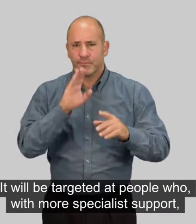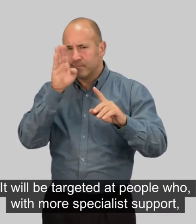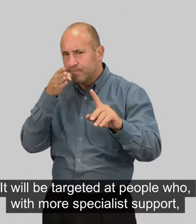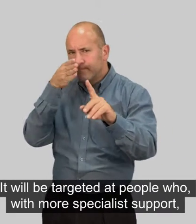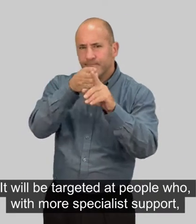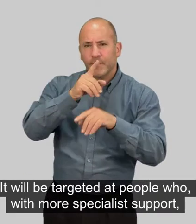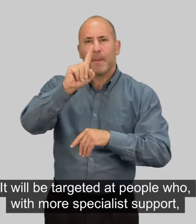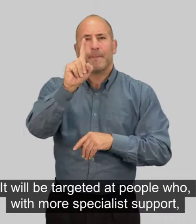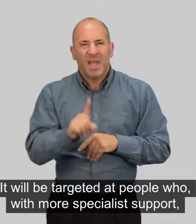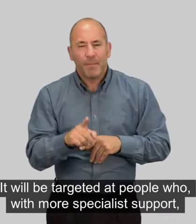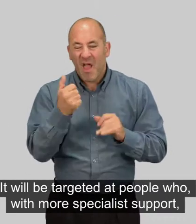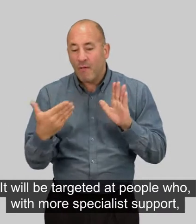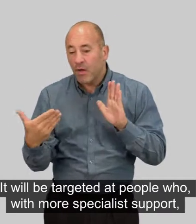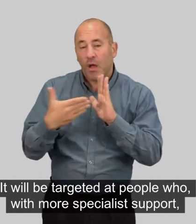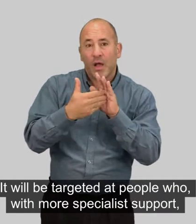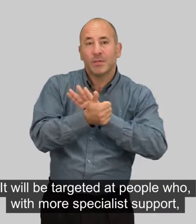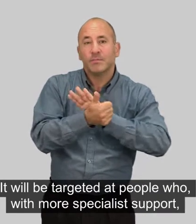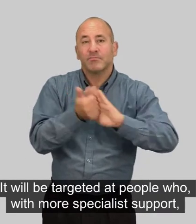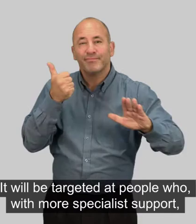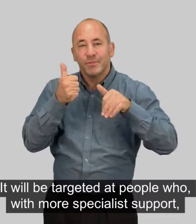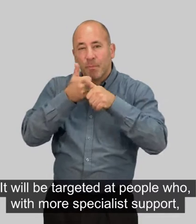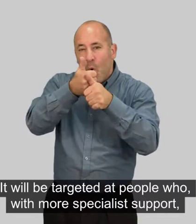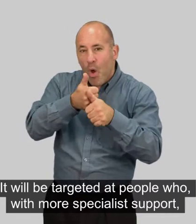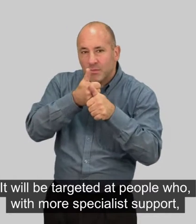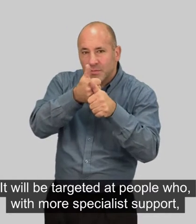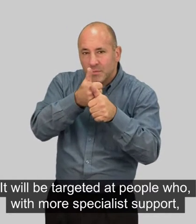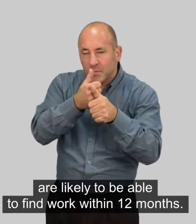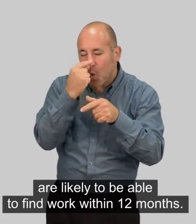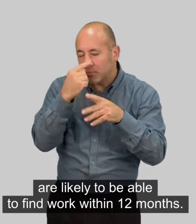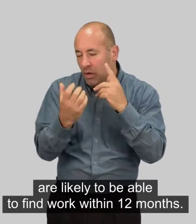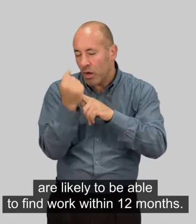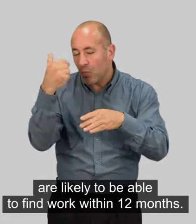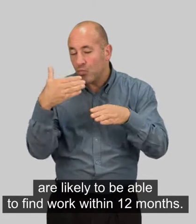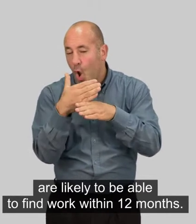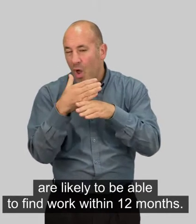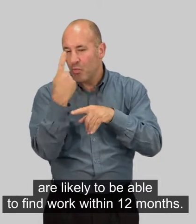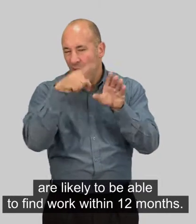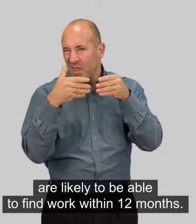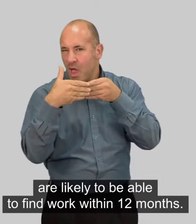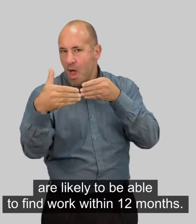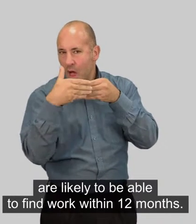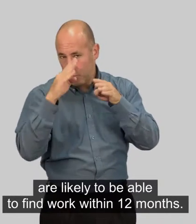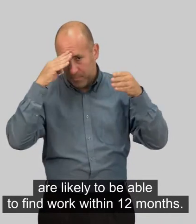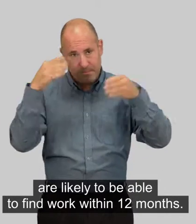It will be targeted at people who, with more specialist support, are likely to be able to find work within 12